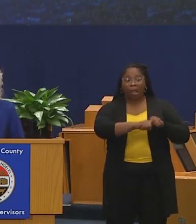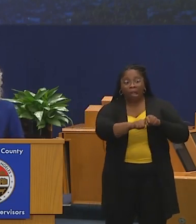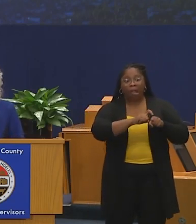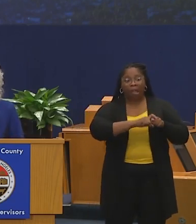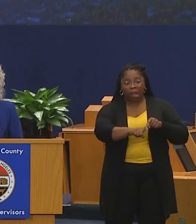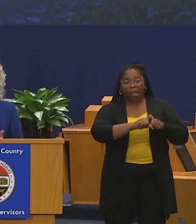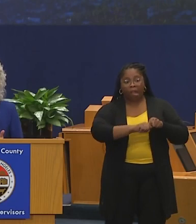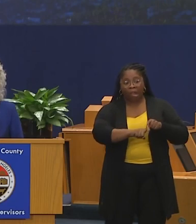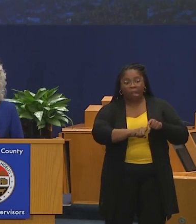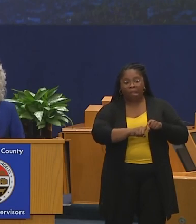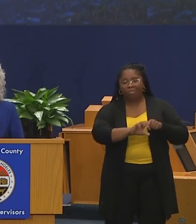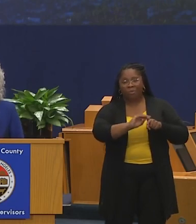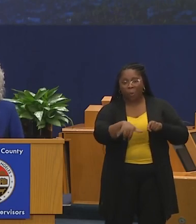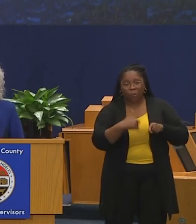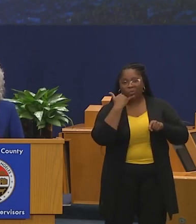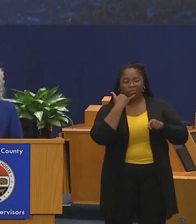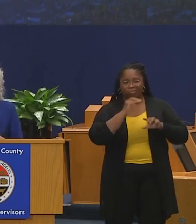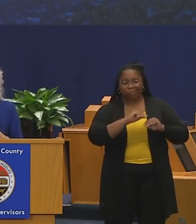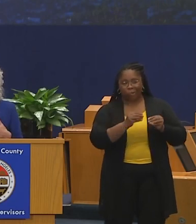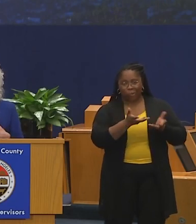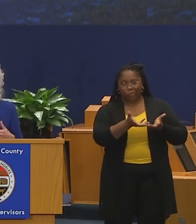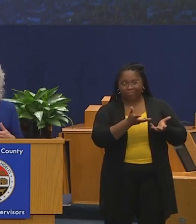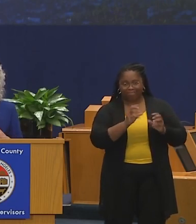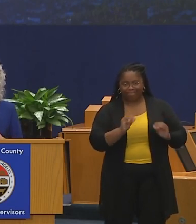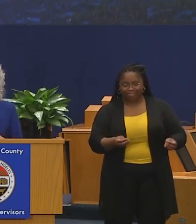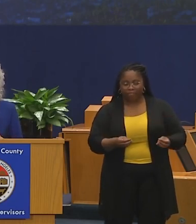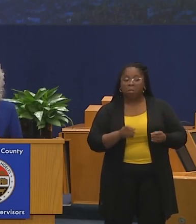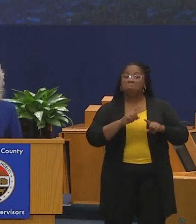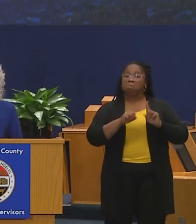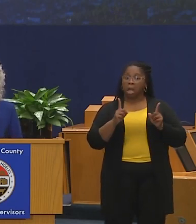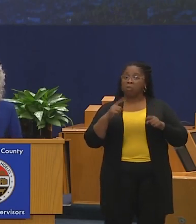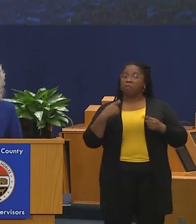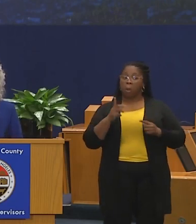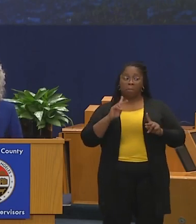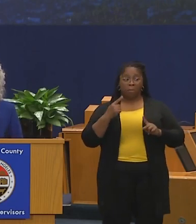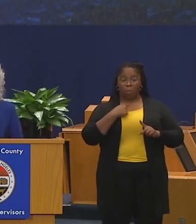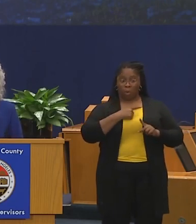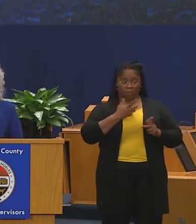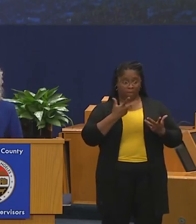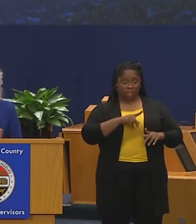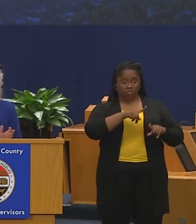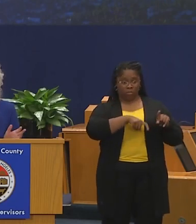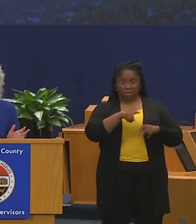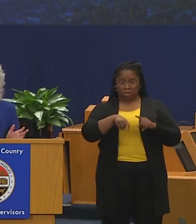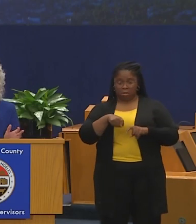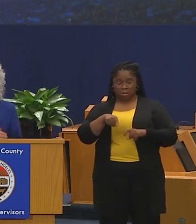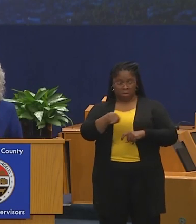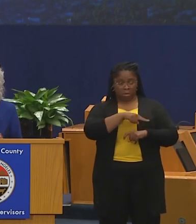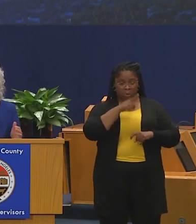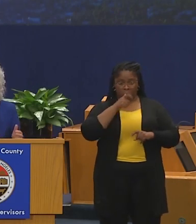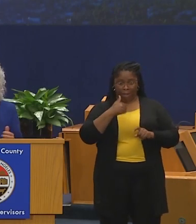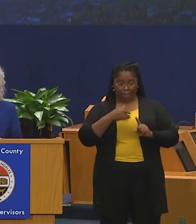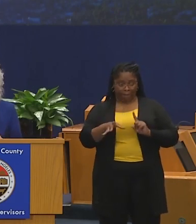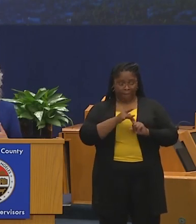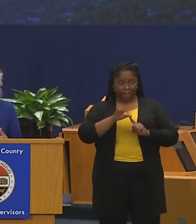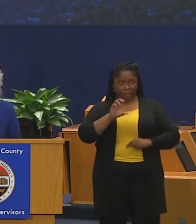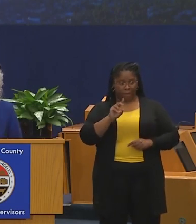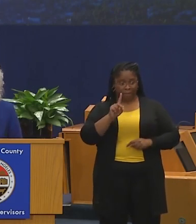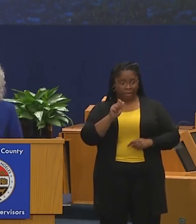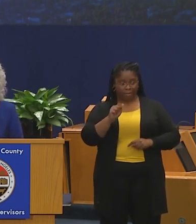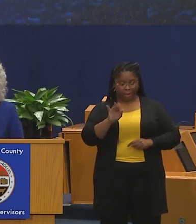But of the people we talk to, the kind of information that we do find out is that many people, the majority of people, have